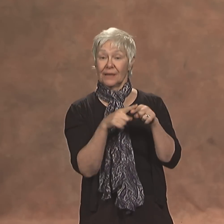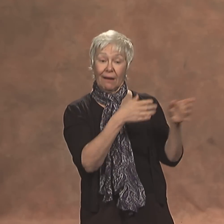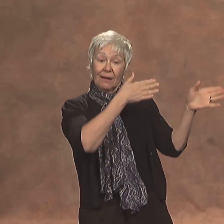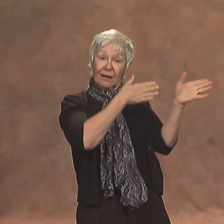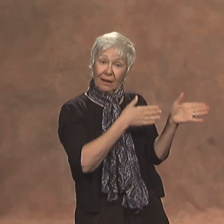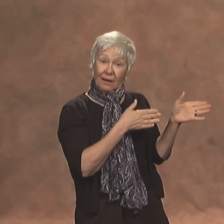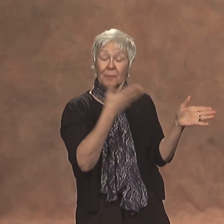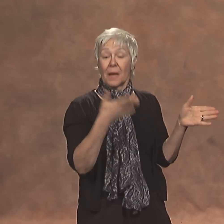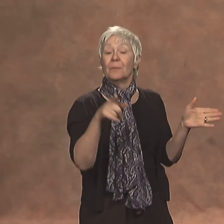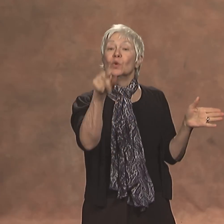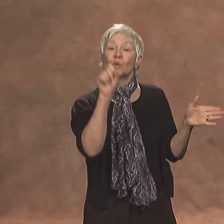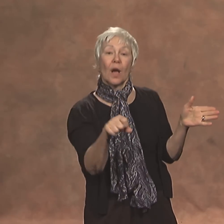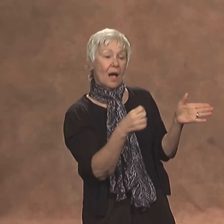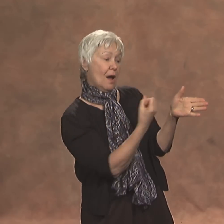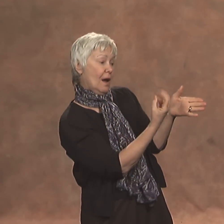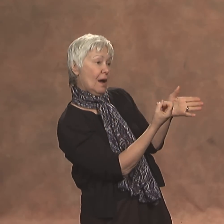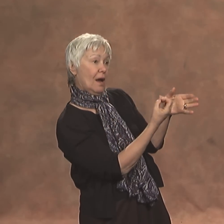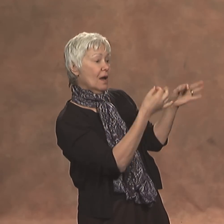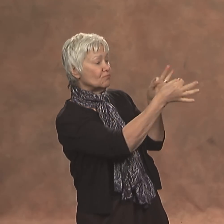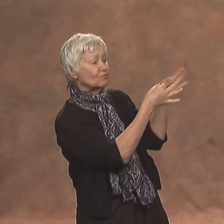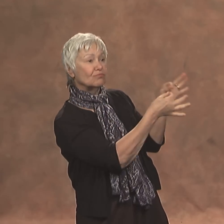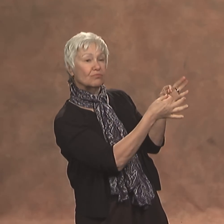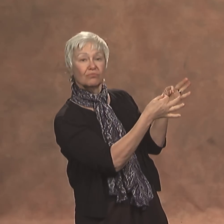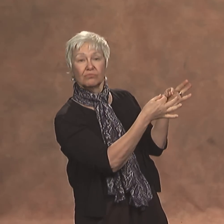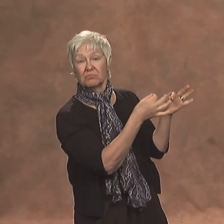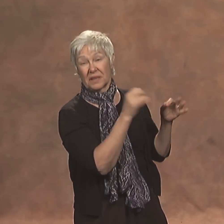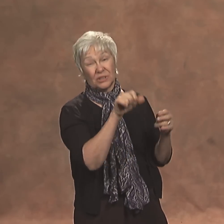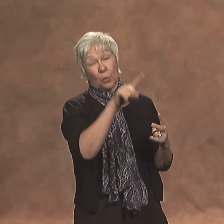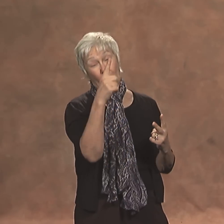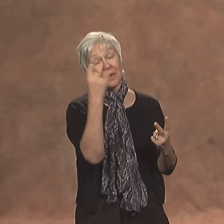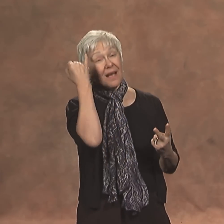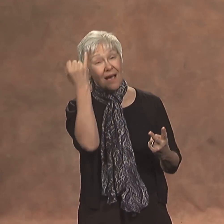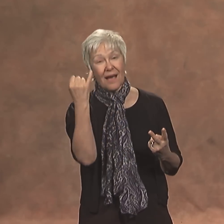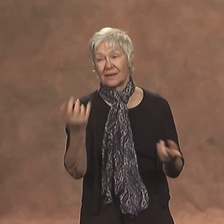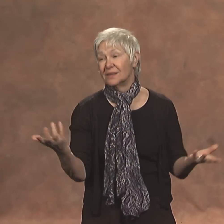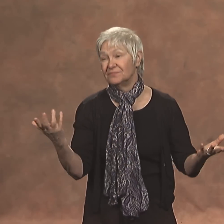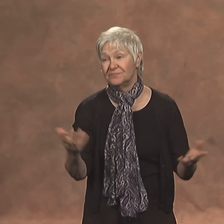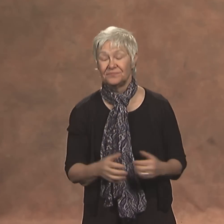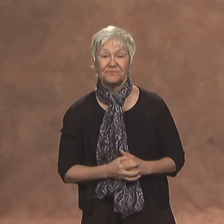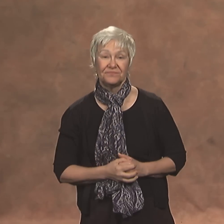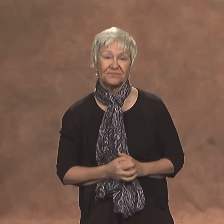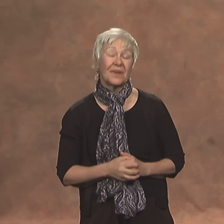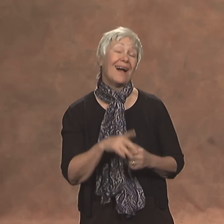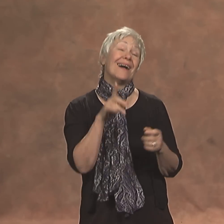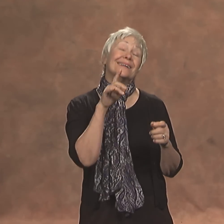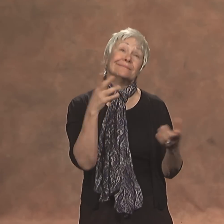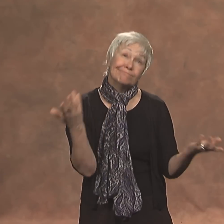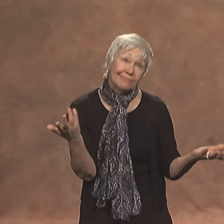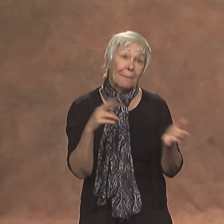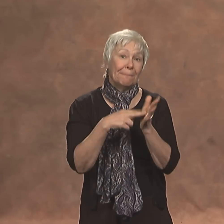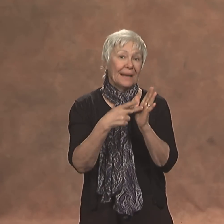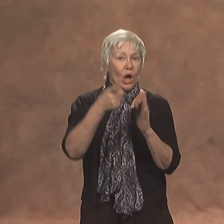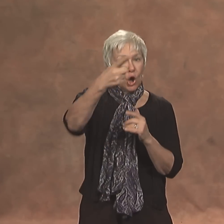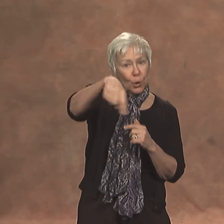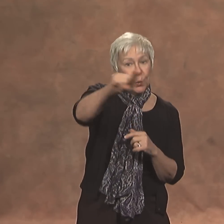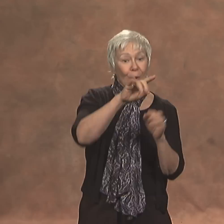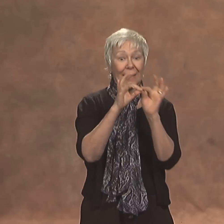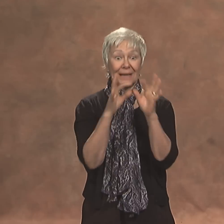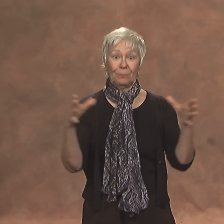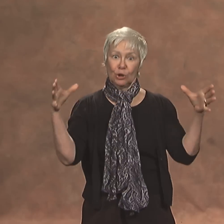next to the instructor when they're writing on the board and sign very closely using the board and the written materials